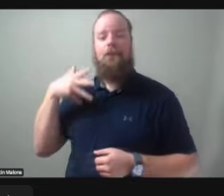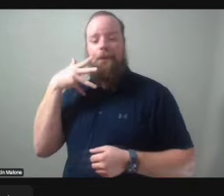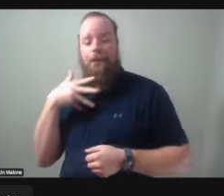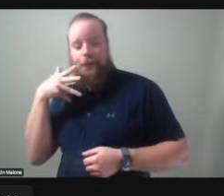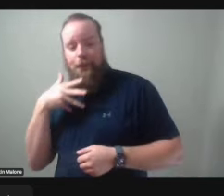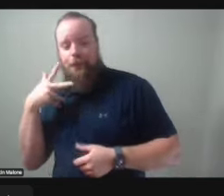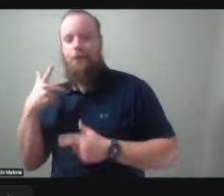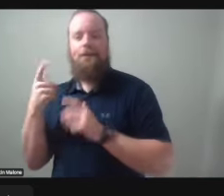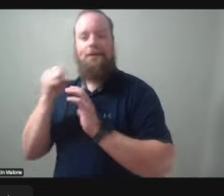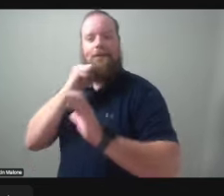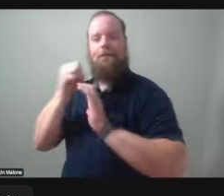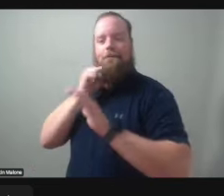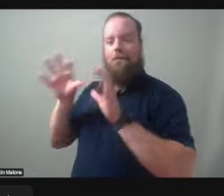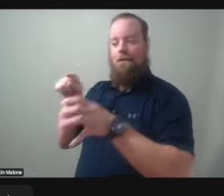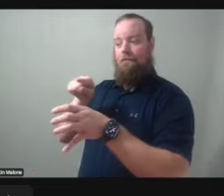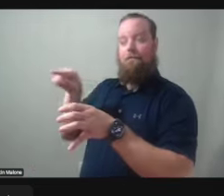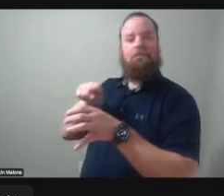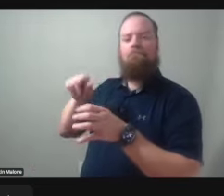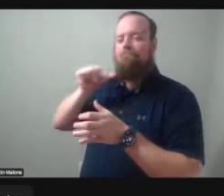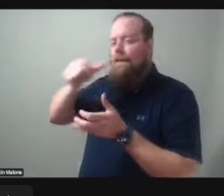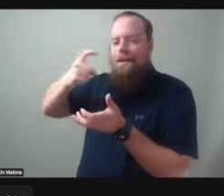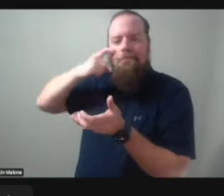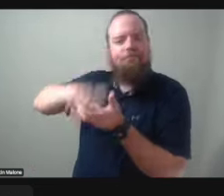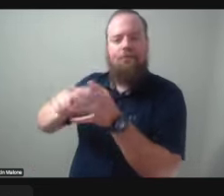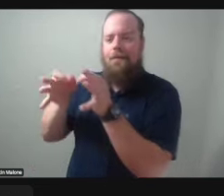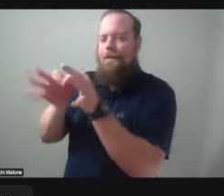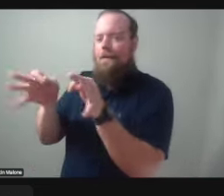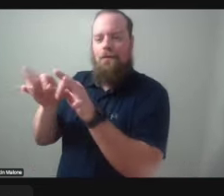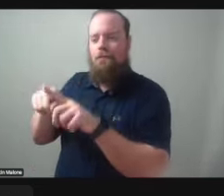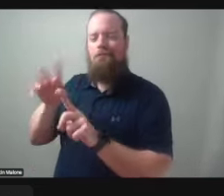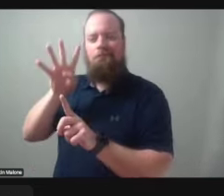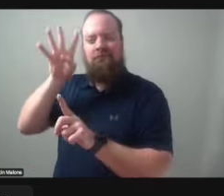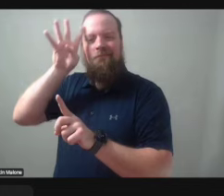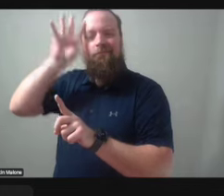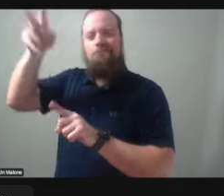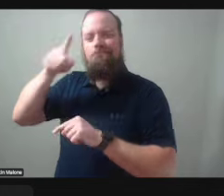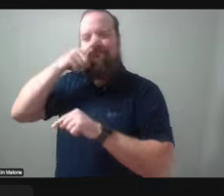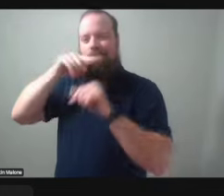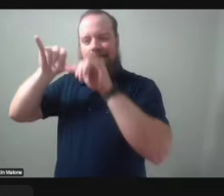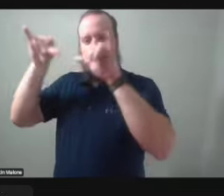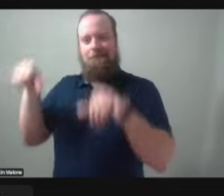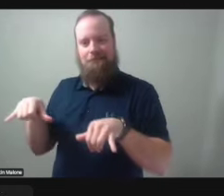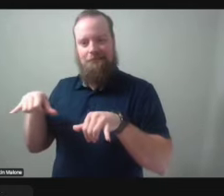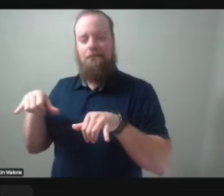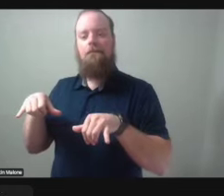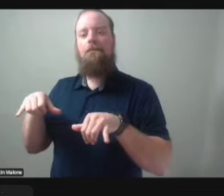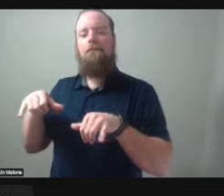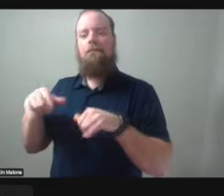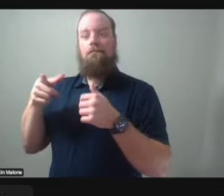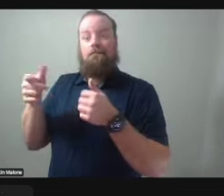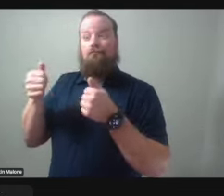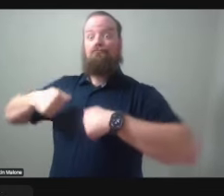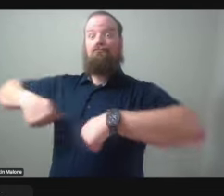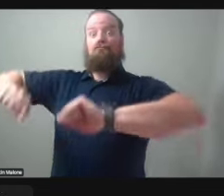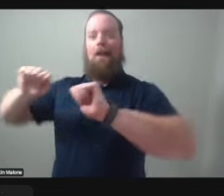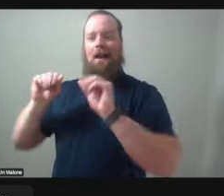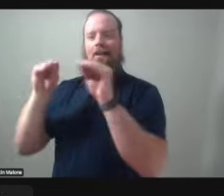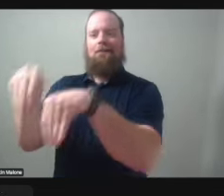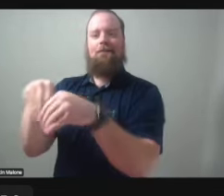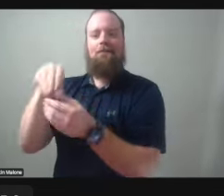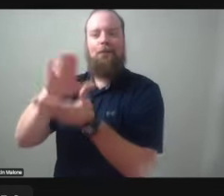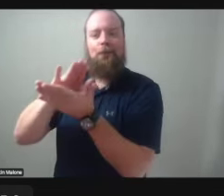English, SEE1, SEE2, Love, Qt Speech, and SimCom. And these are not recognized languages. These are systems that have